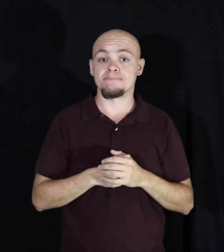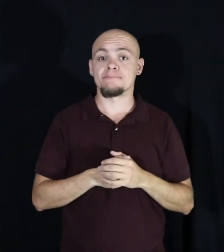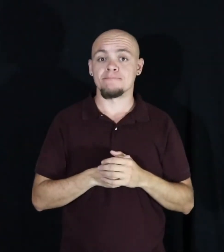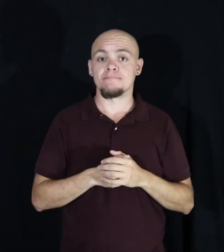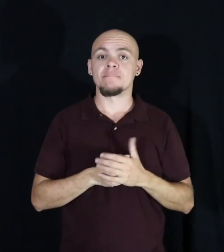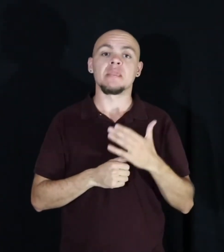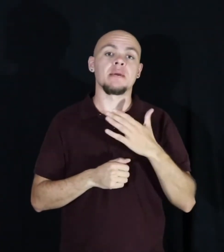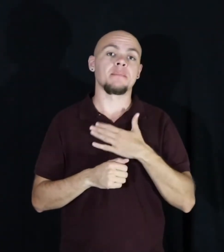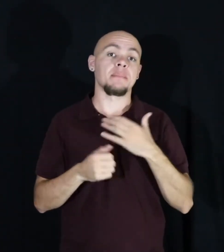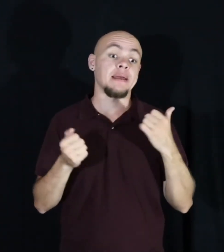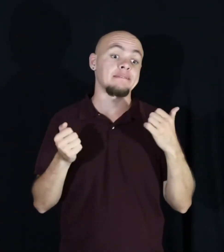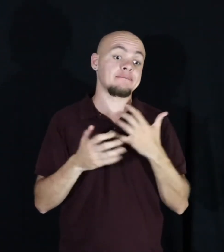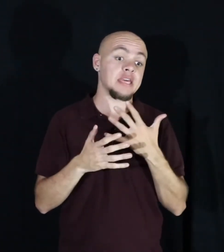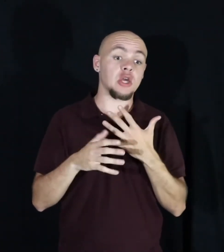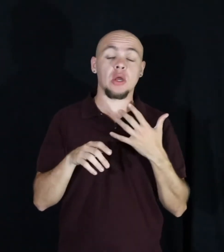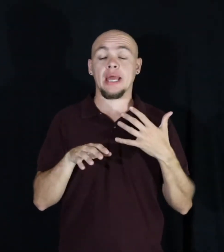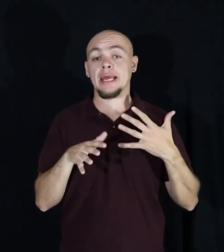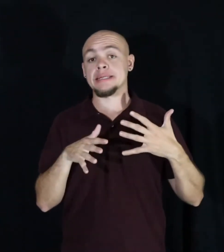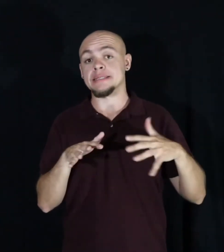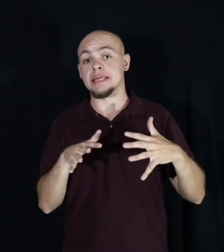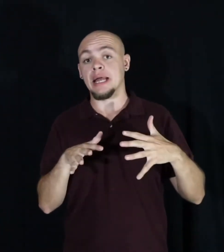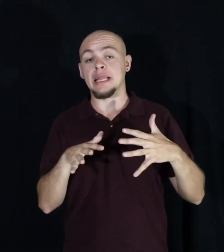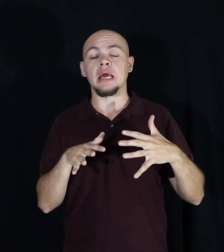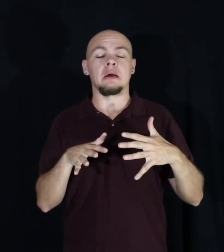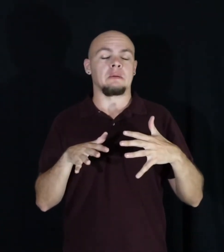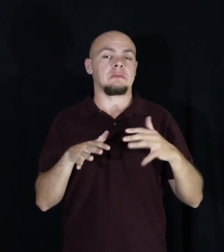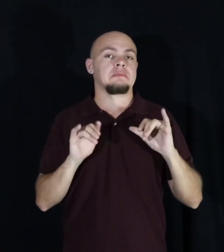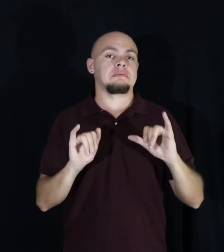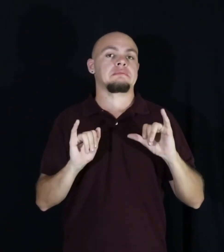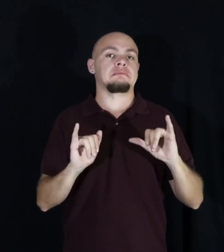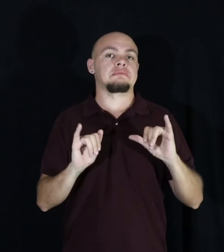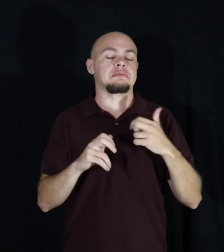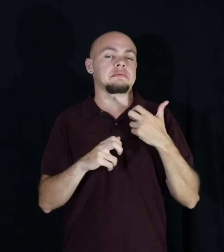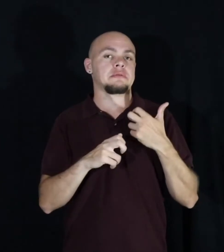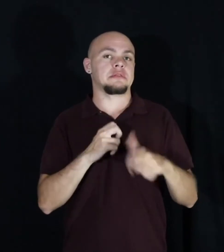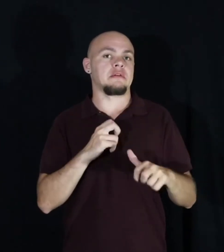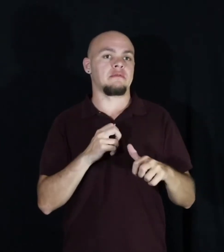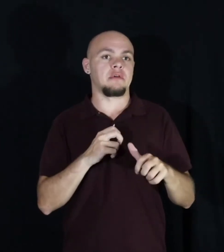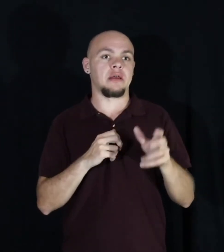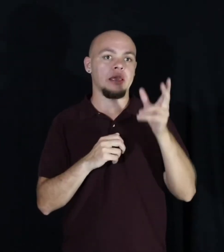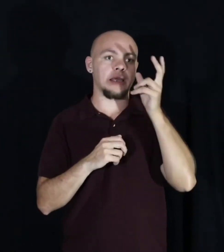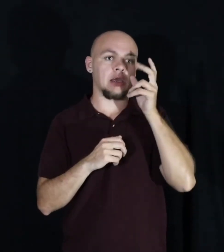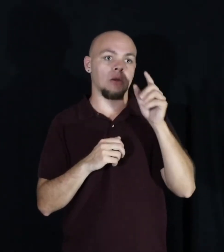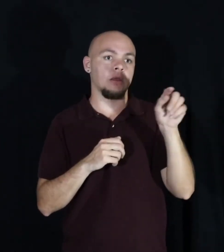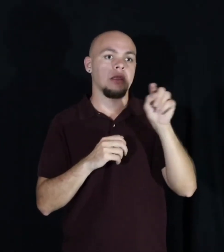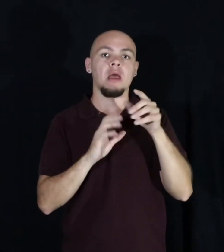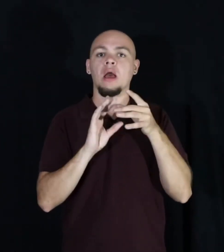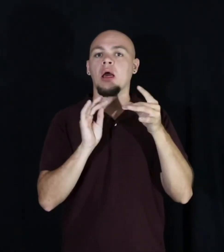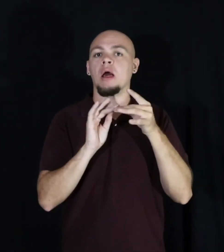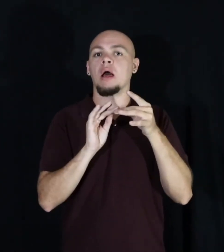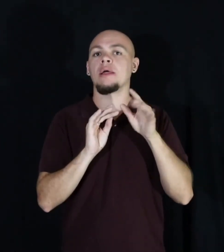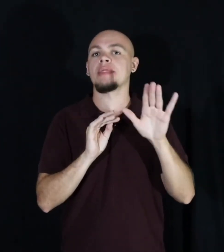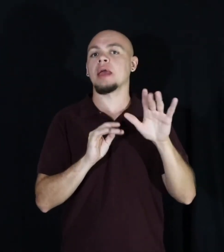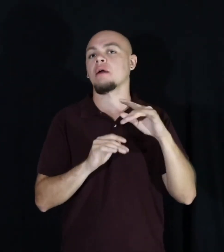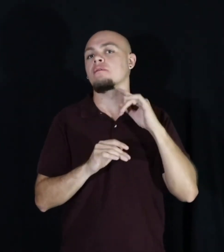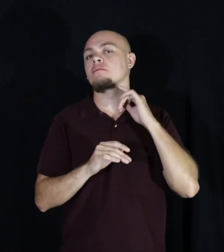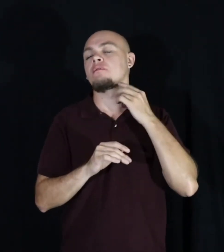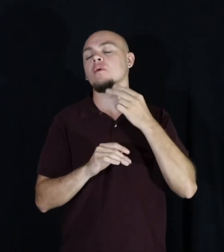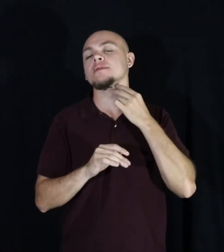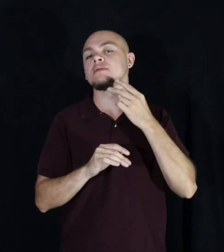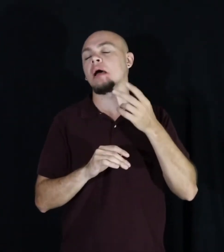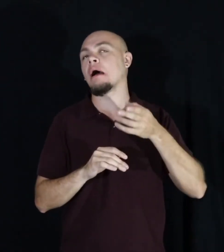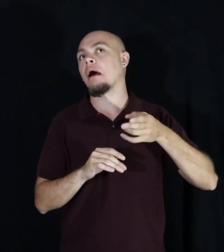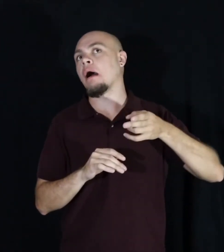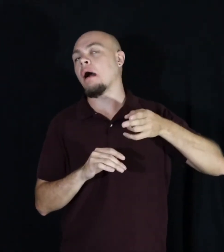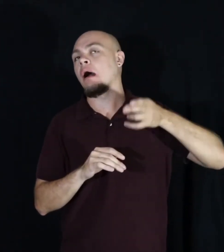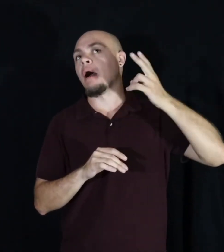My fear and anxiety around girls was only exacerbated by how difficult it was for me to hear them as they speak on a higher register. And I was